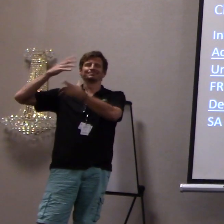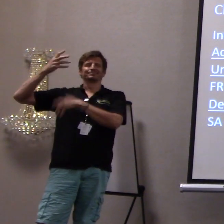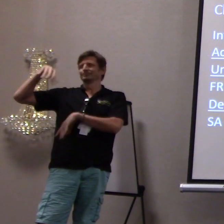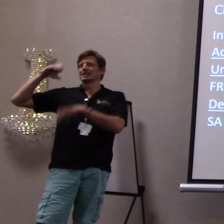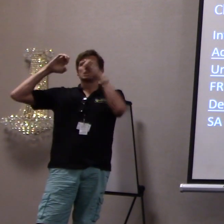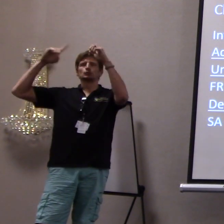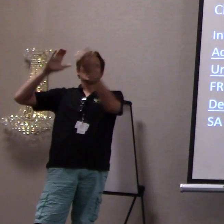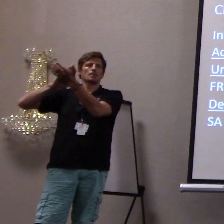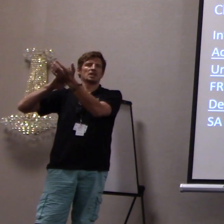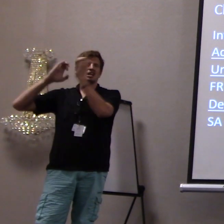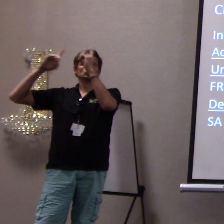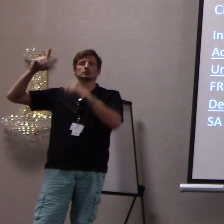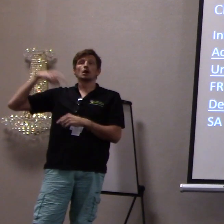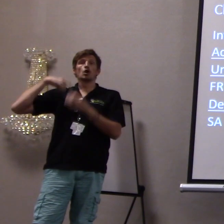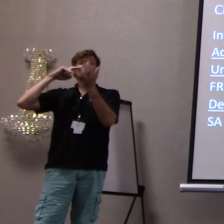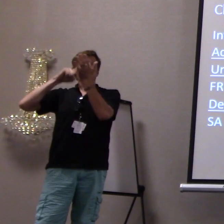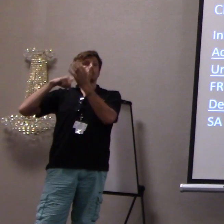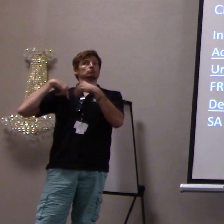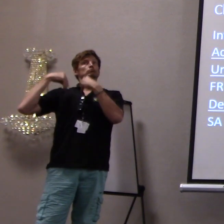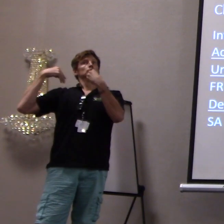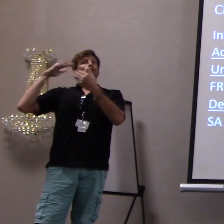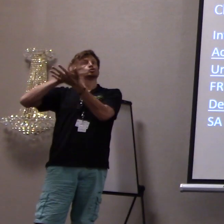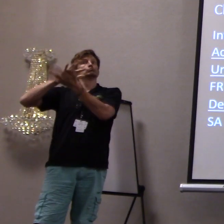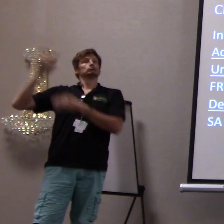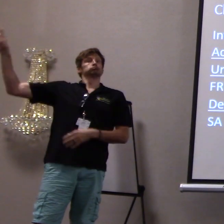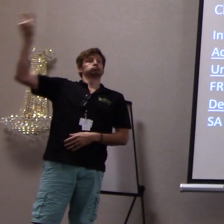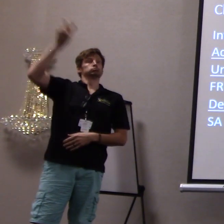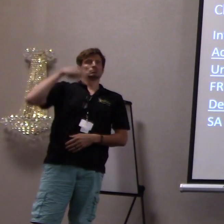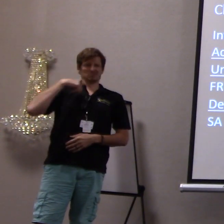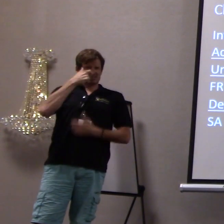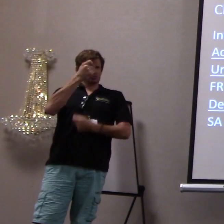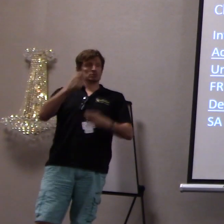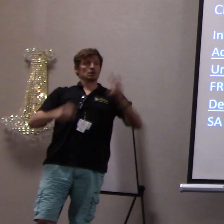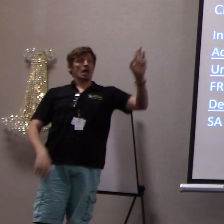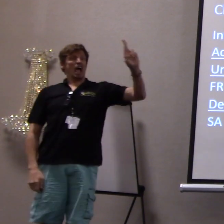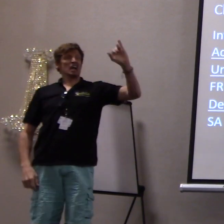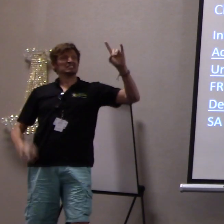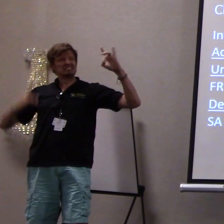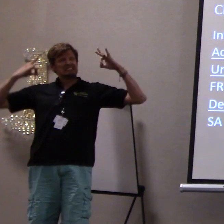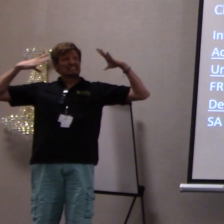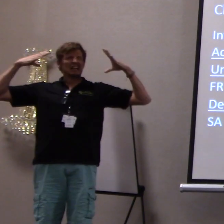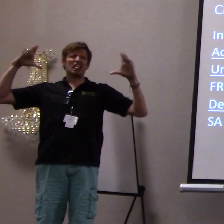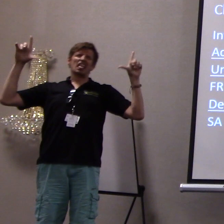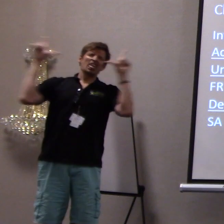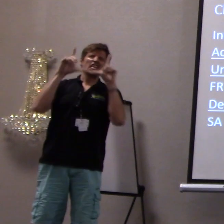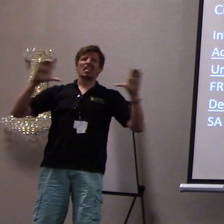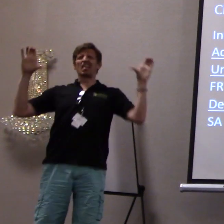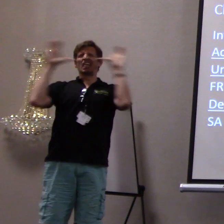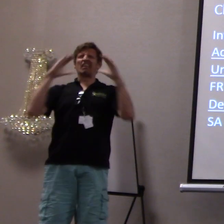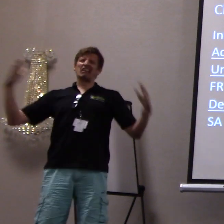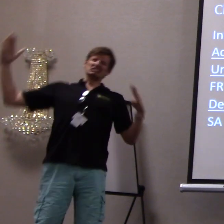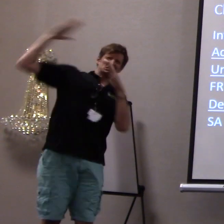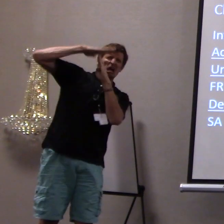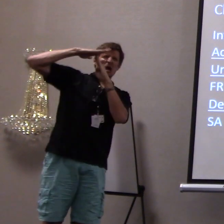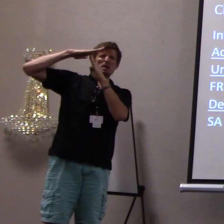Also, we're going to be another workshop, vocabulary in ASL. It's in an education field, and I've been to a lot of schools. It's interesting. RID